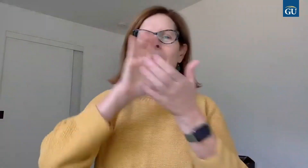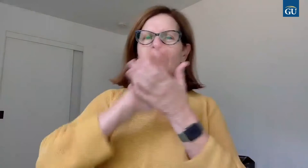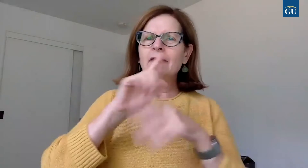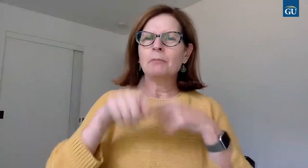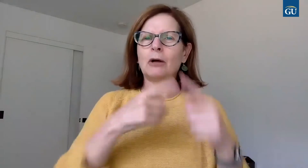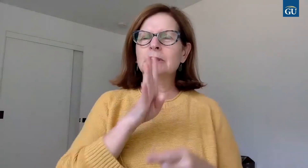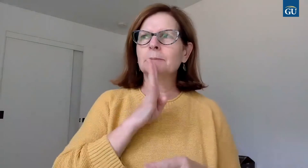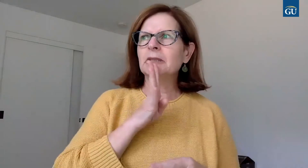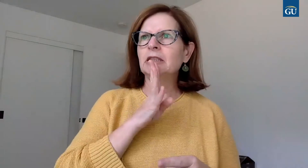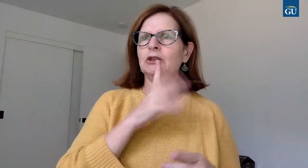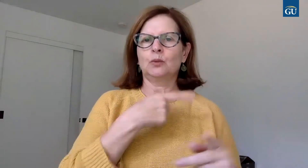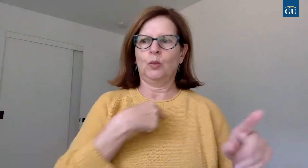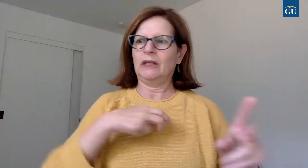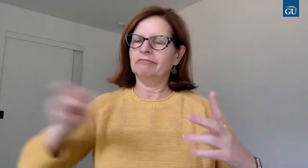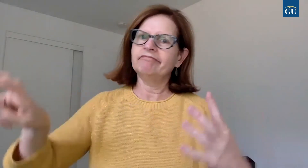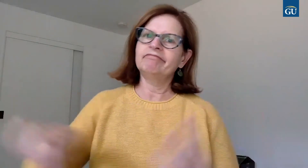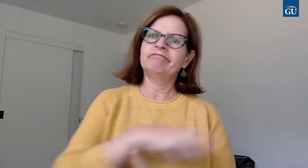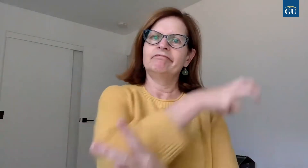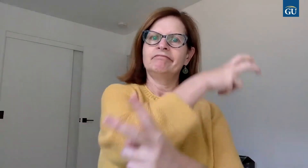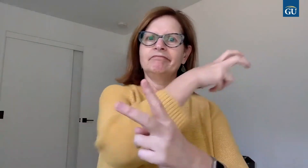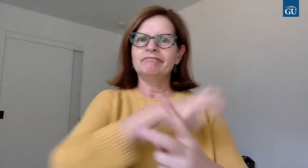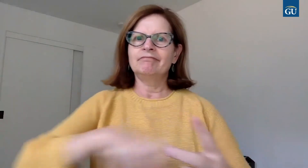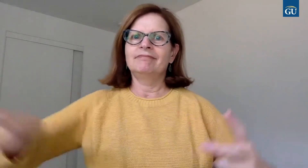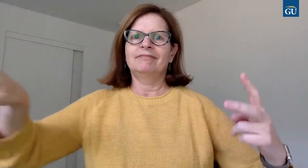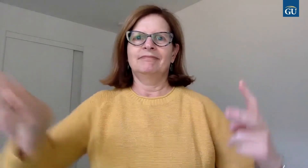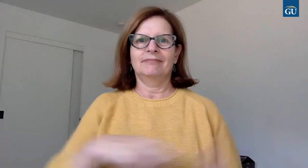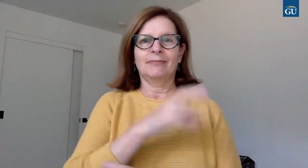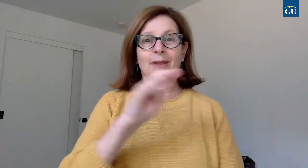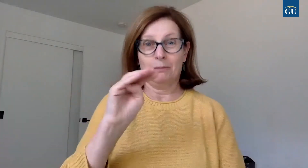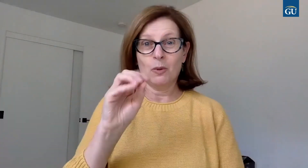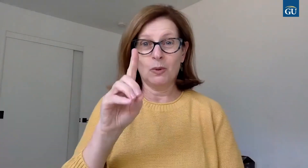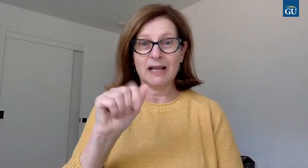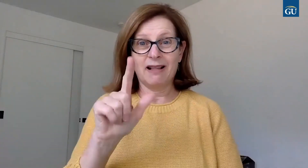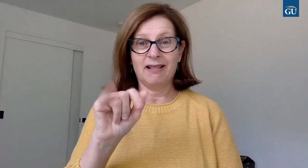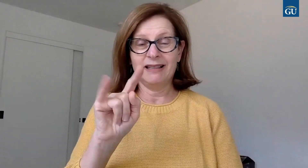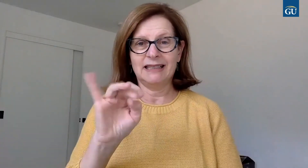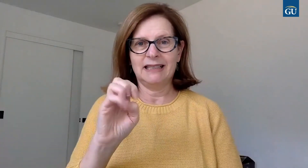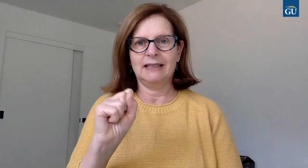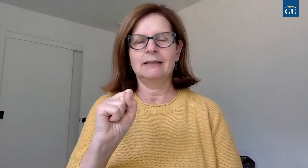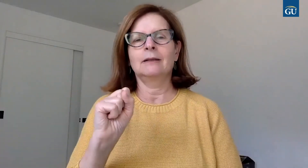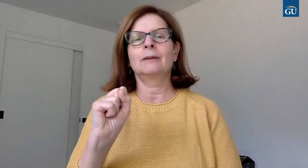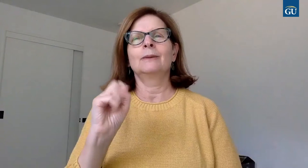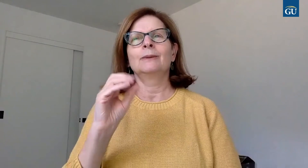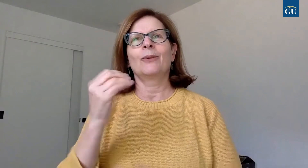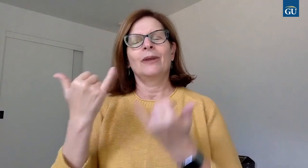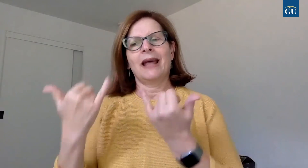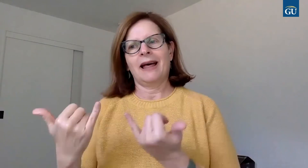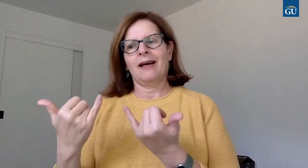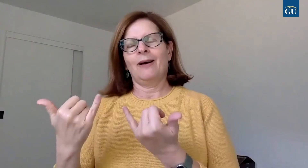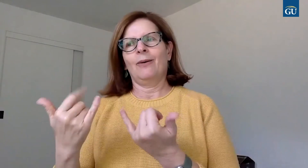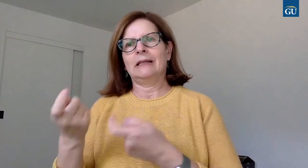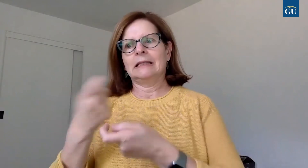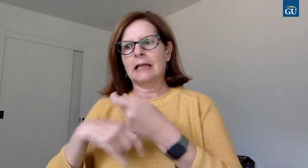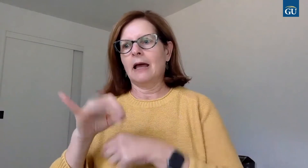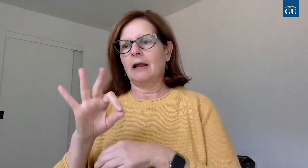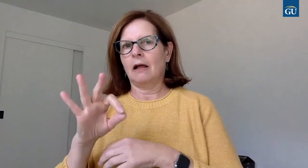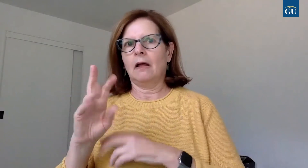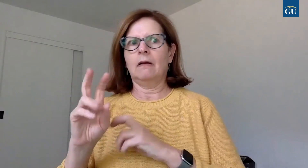sign. Our beliefs about speech, we go from one modality to other modalities. Some people grew up